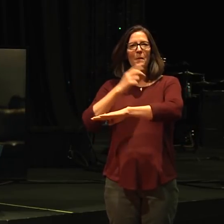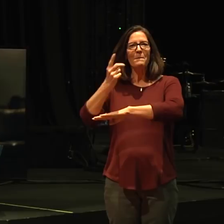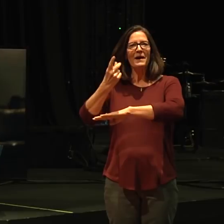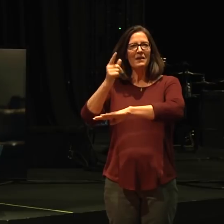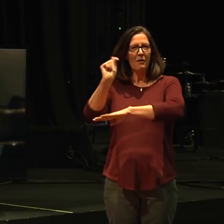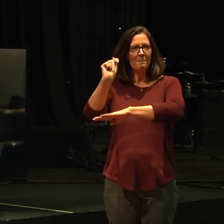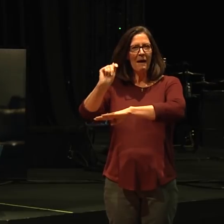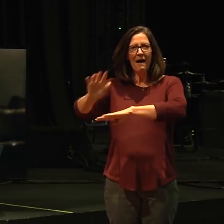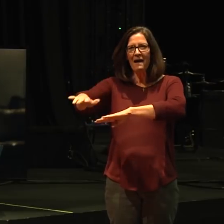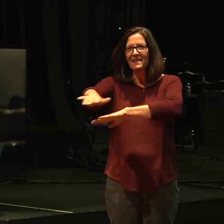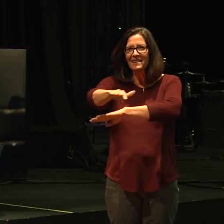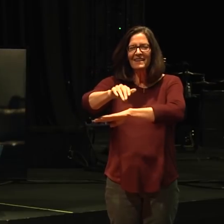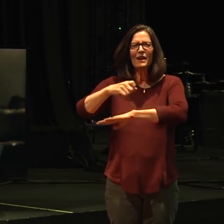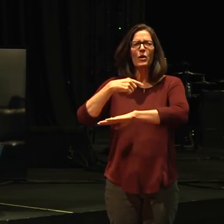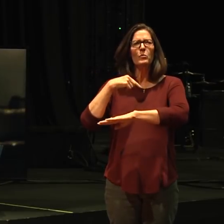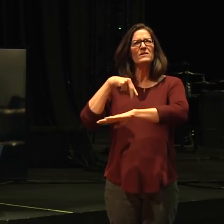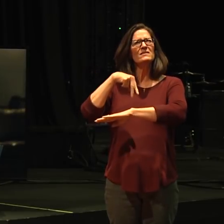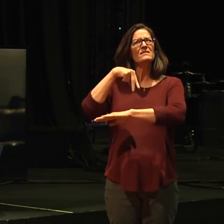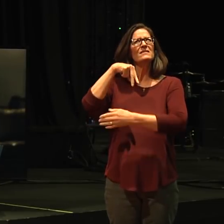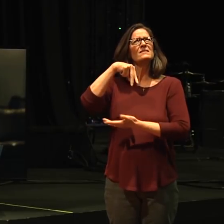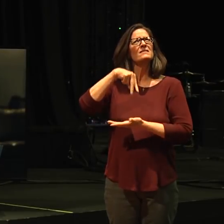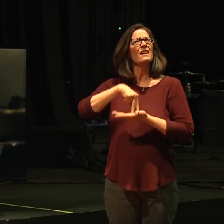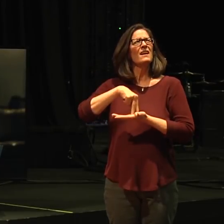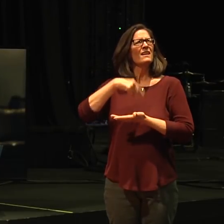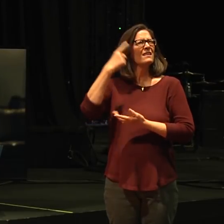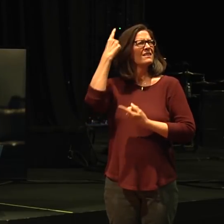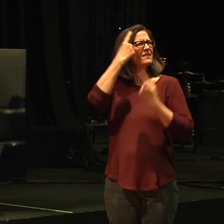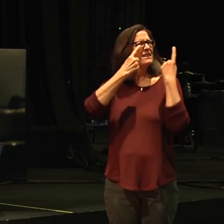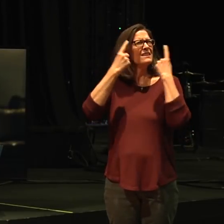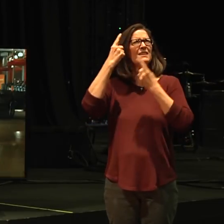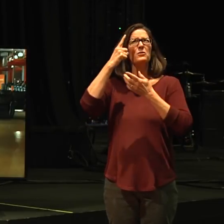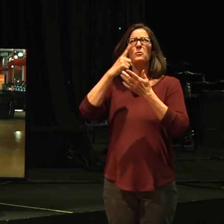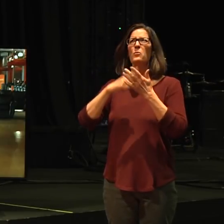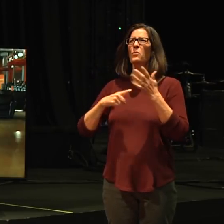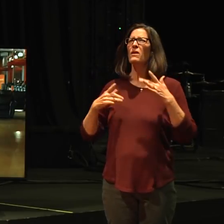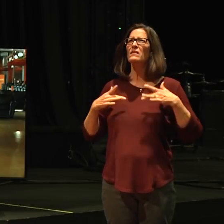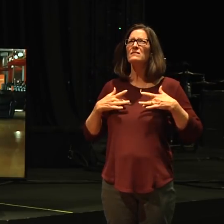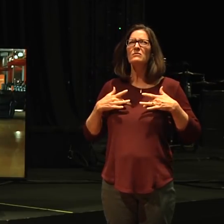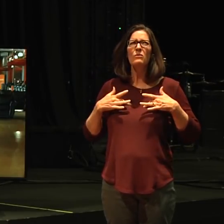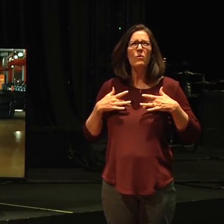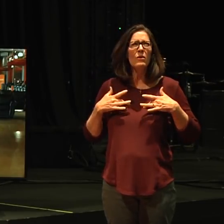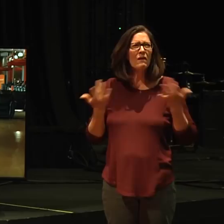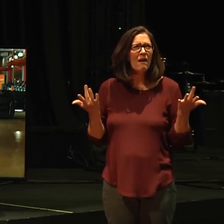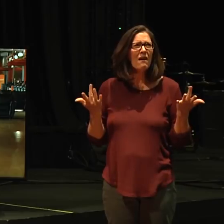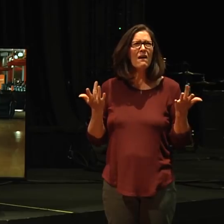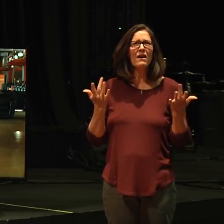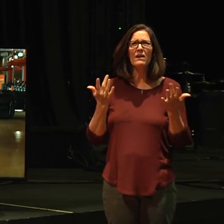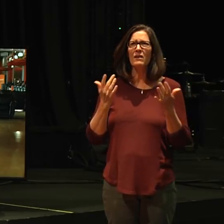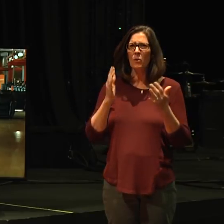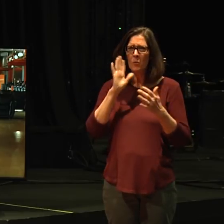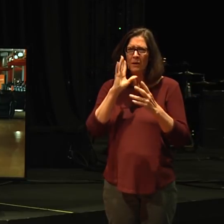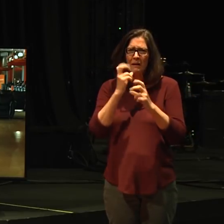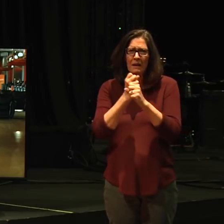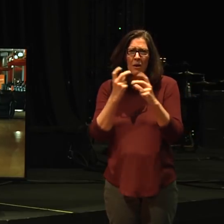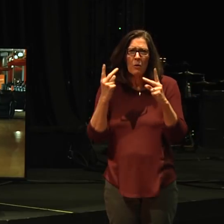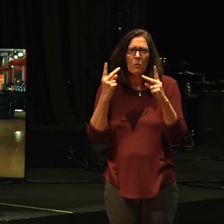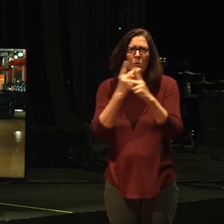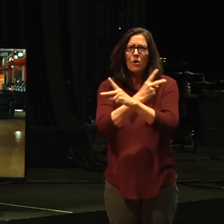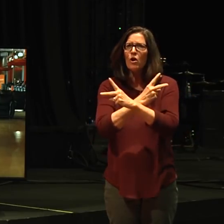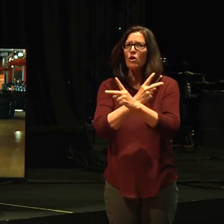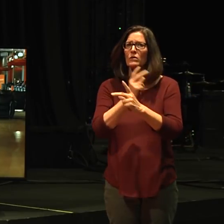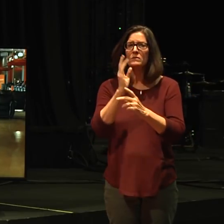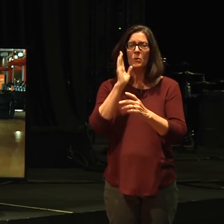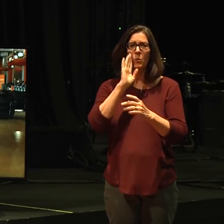and I'm thinking to myself, what is going on? How much worse is this going to get? Will things ever be the